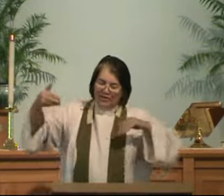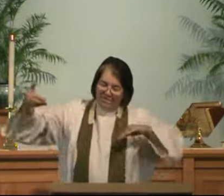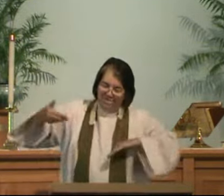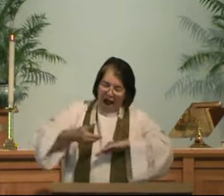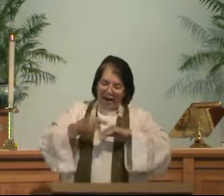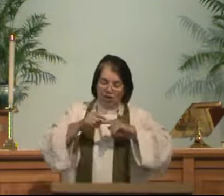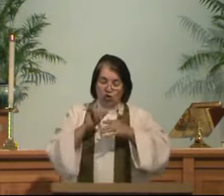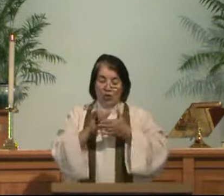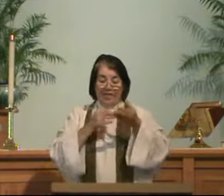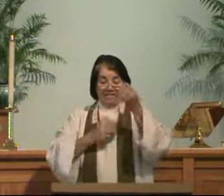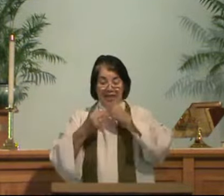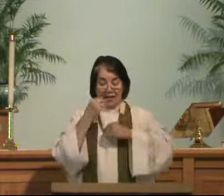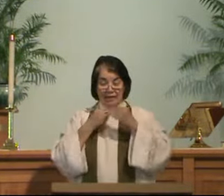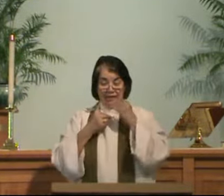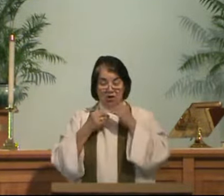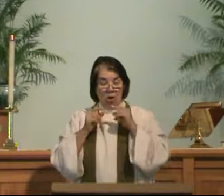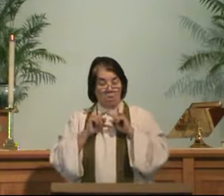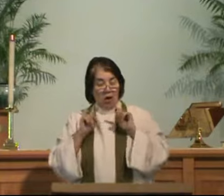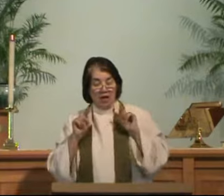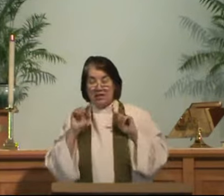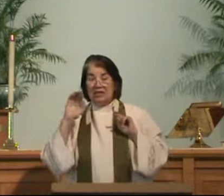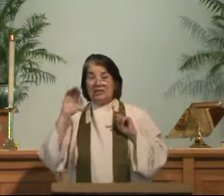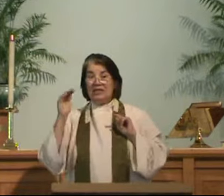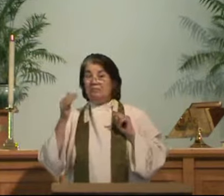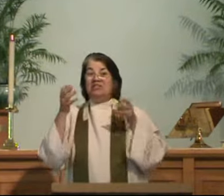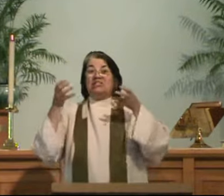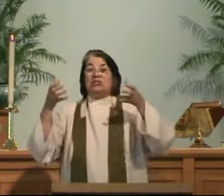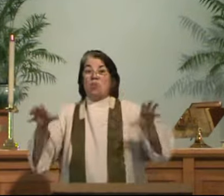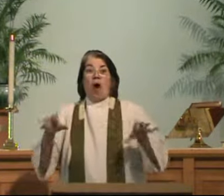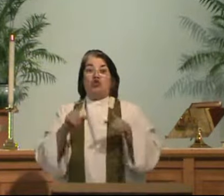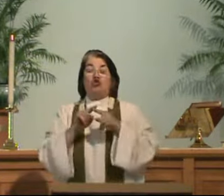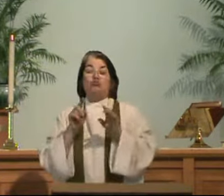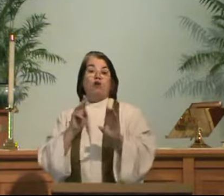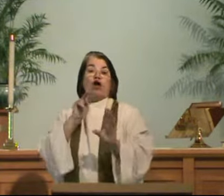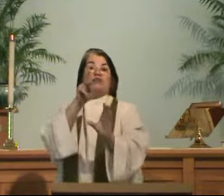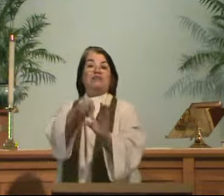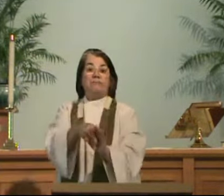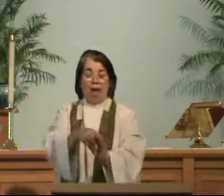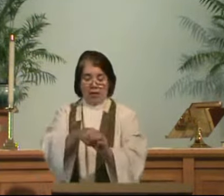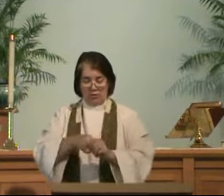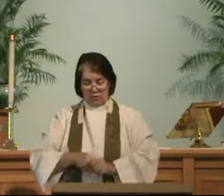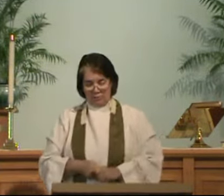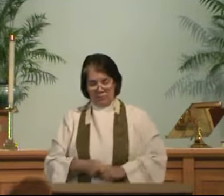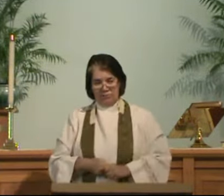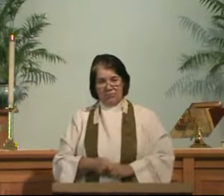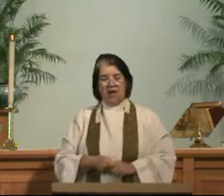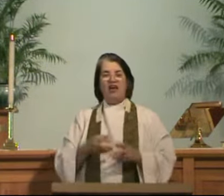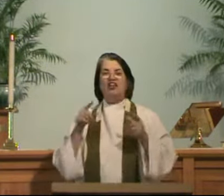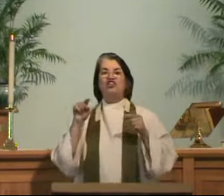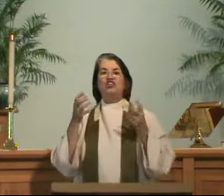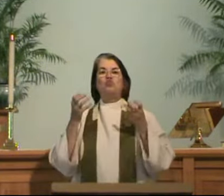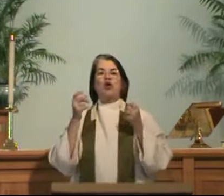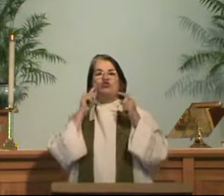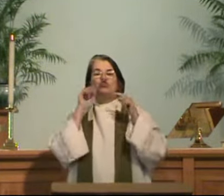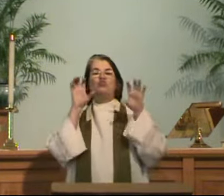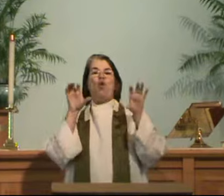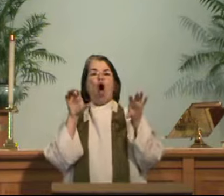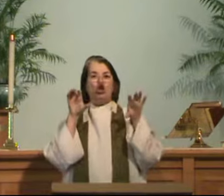is invited to the feast, but seems he doesn't want to participate. He just wants to